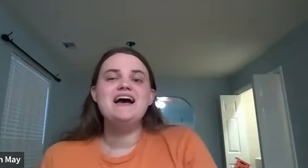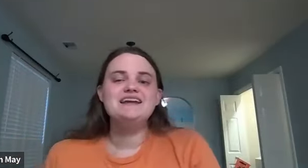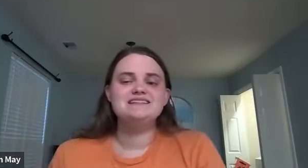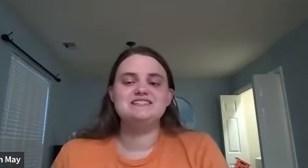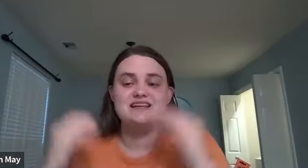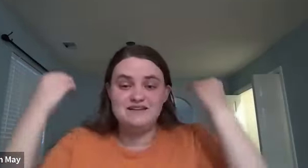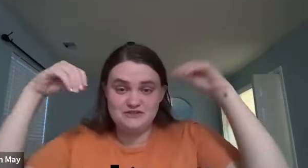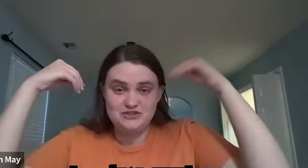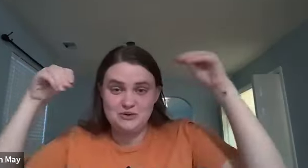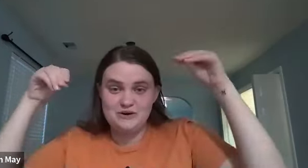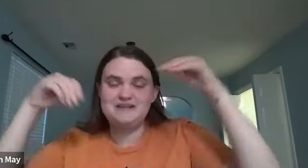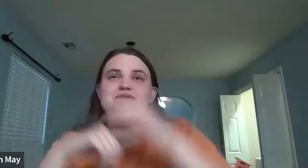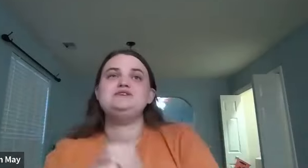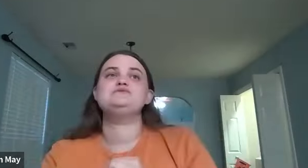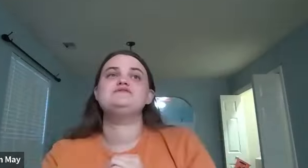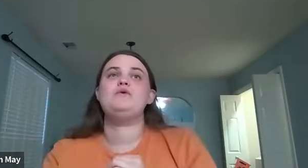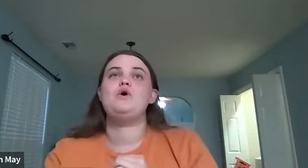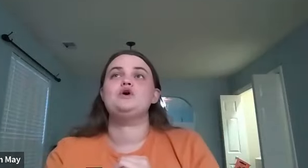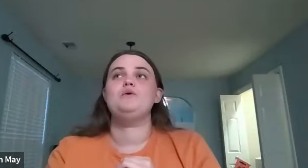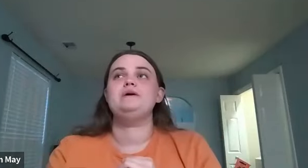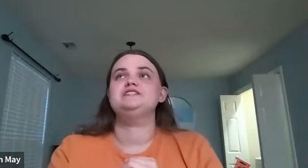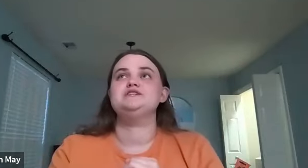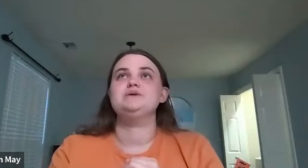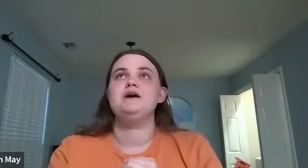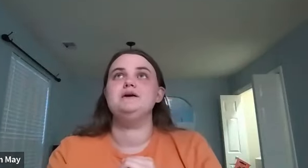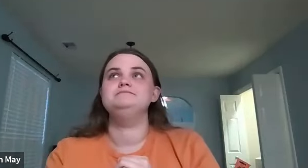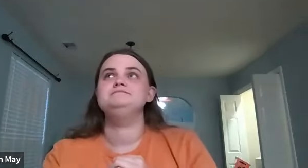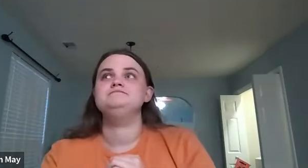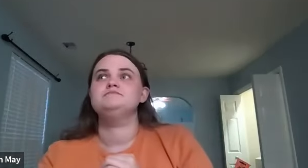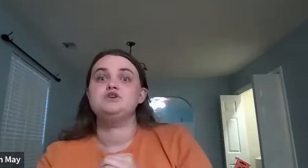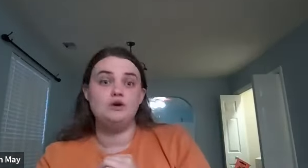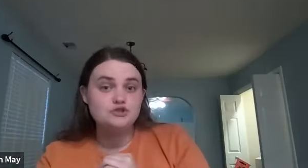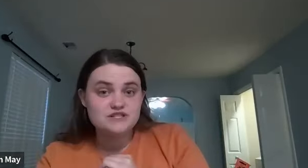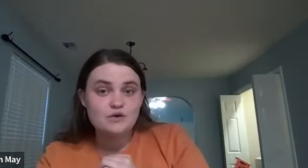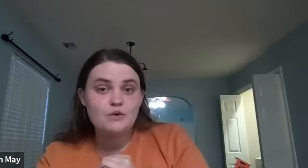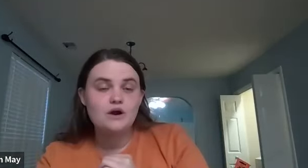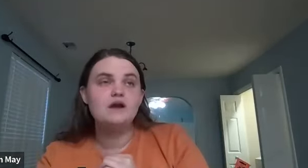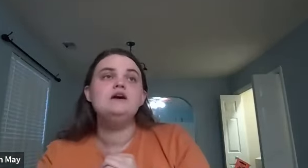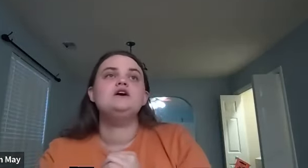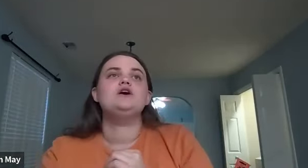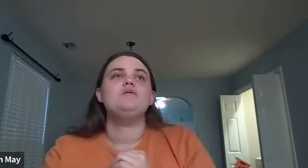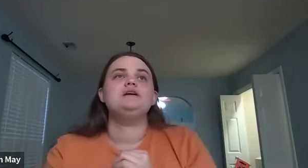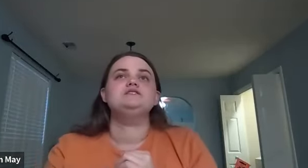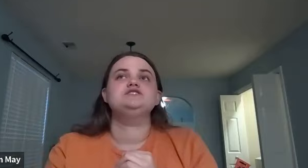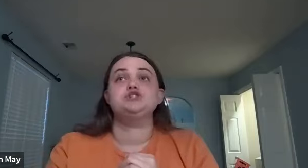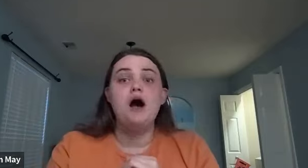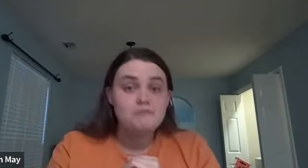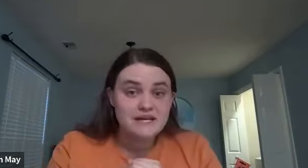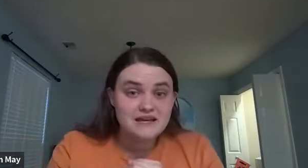That sign for store can be used for going to the grocery store, going